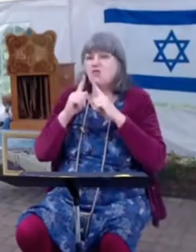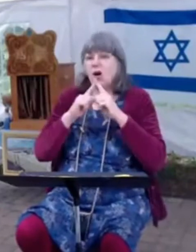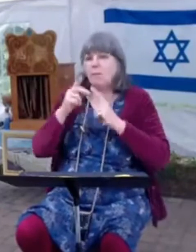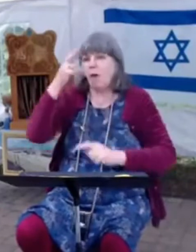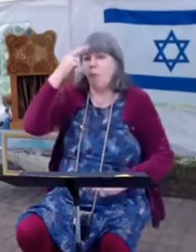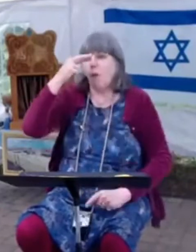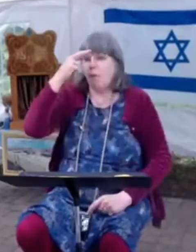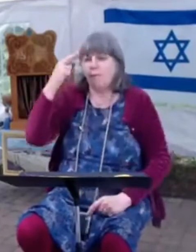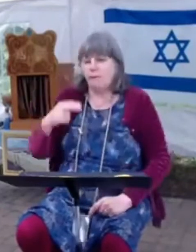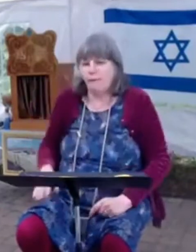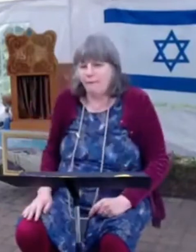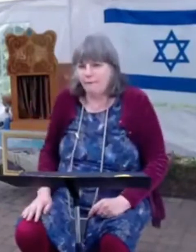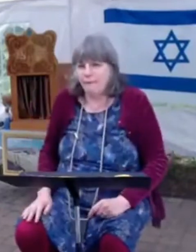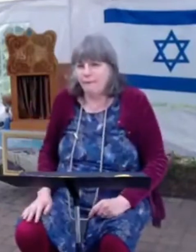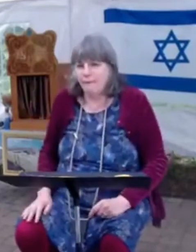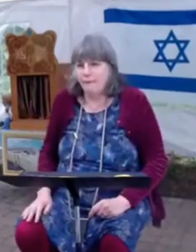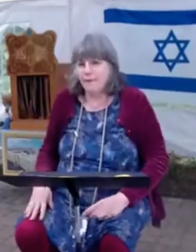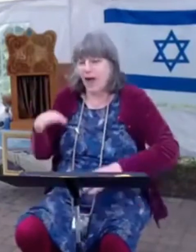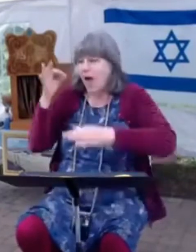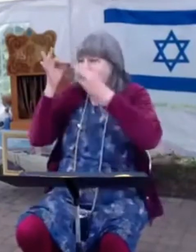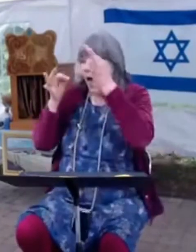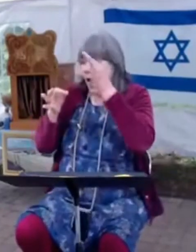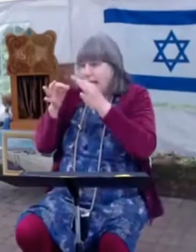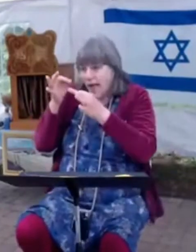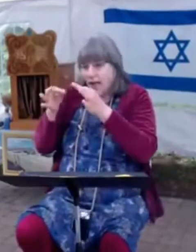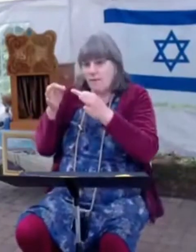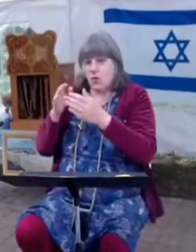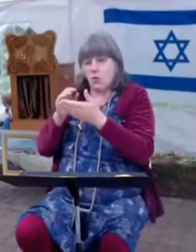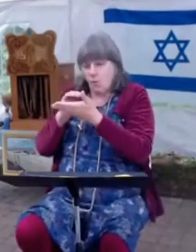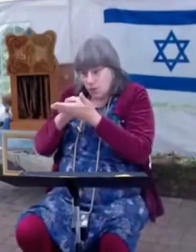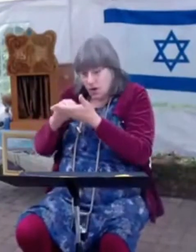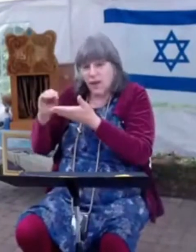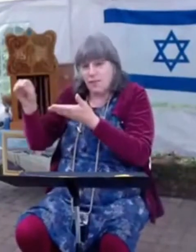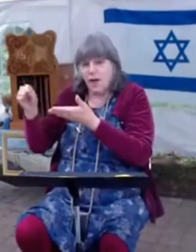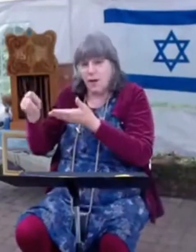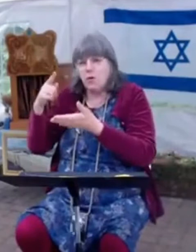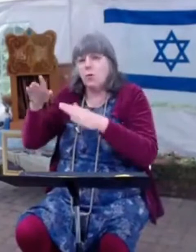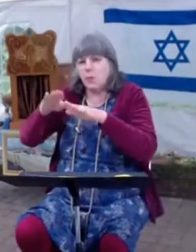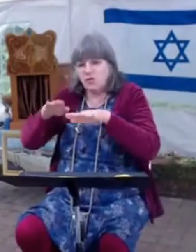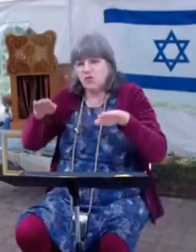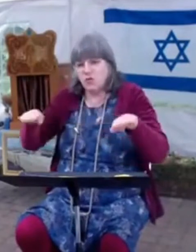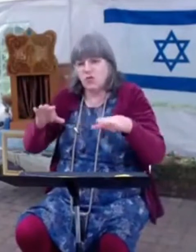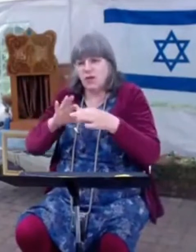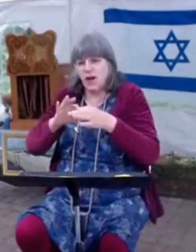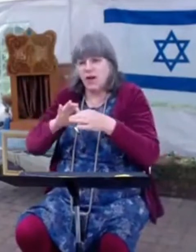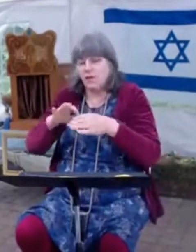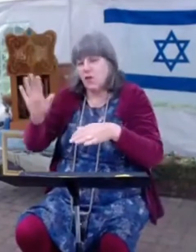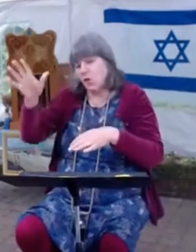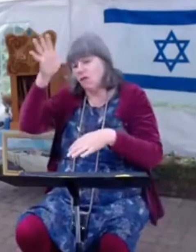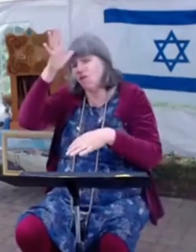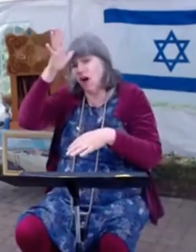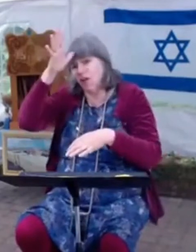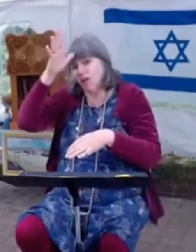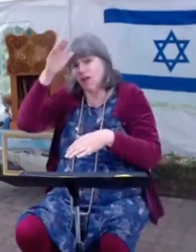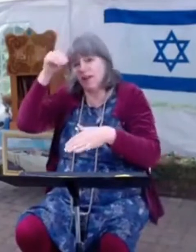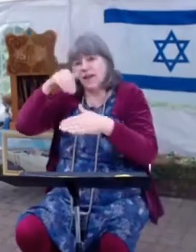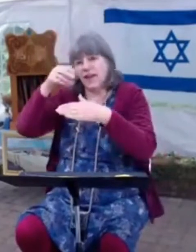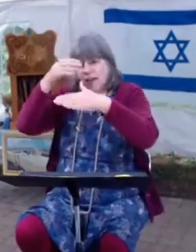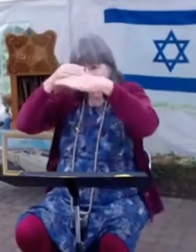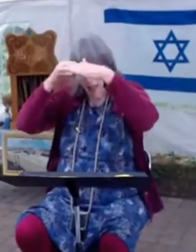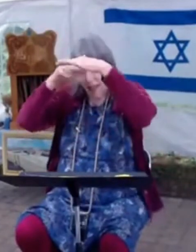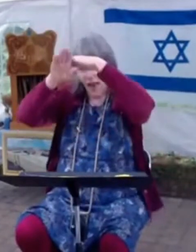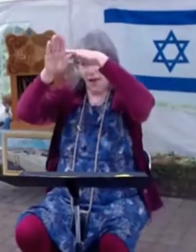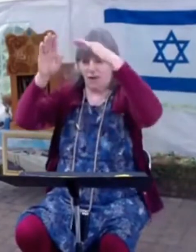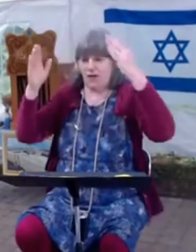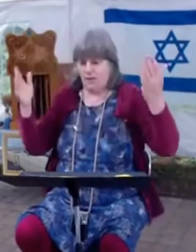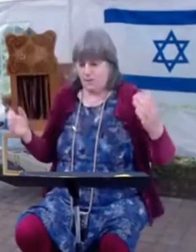you will become children of your Father in heaven. Ooh. For he makes his sun shine on good and bad people alike.